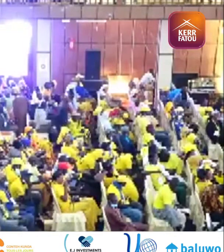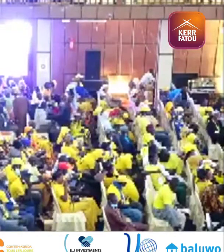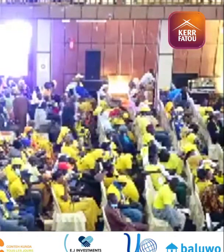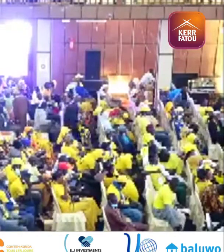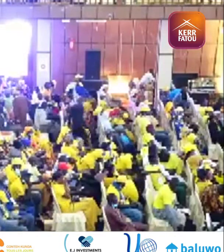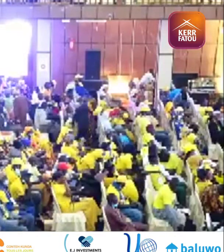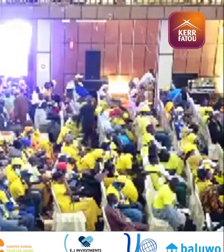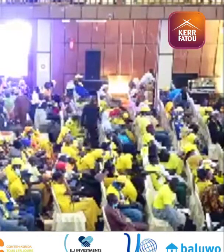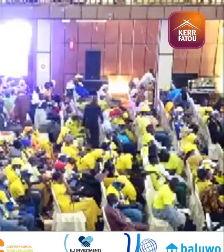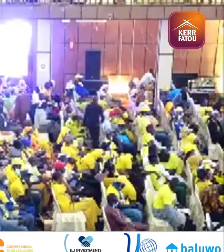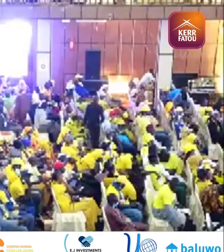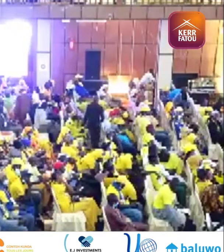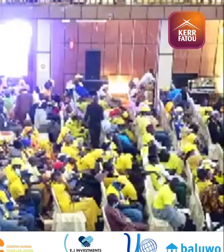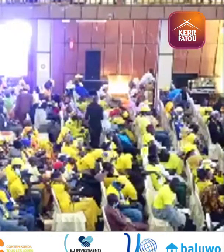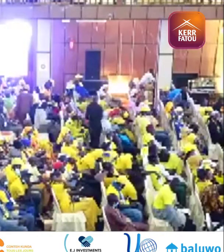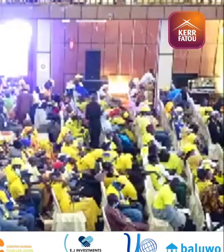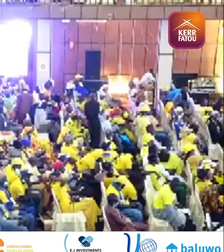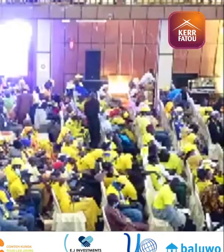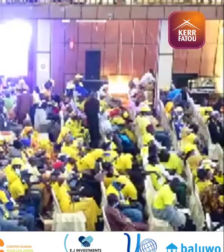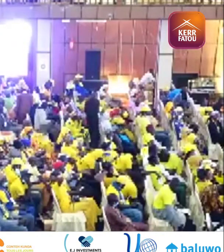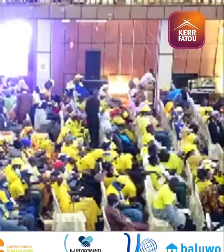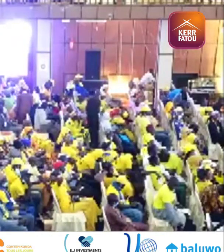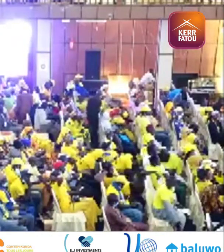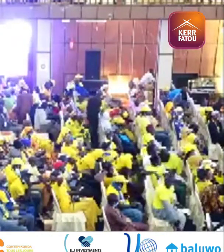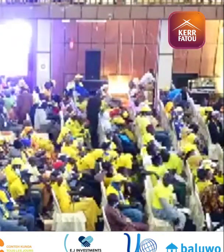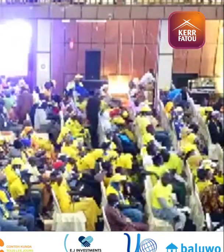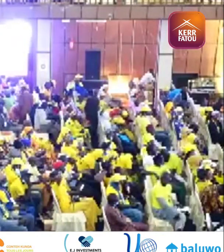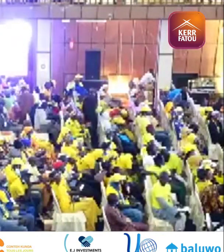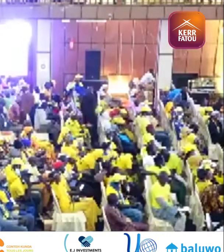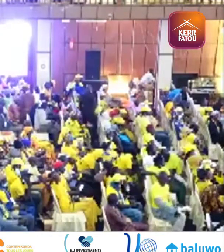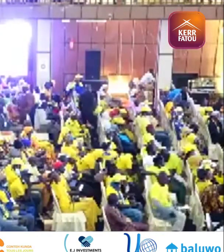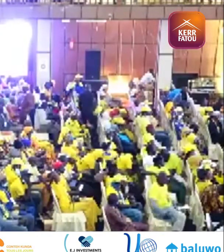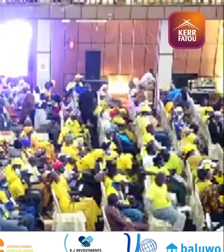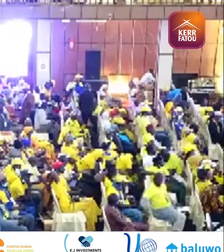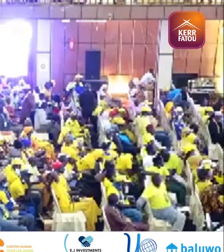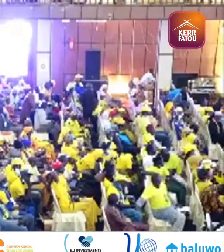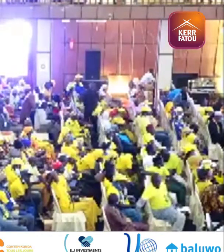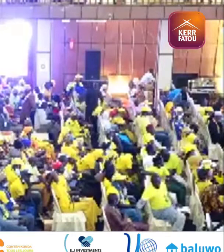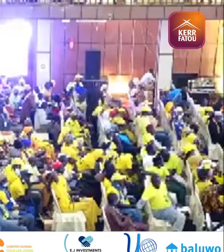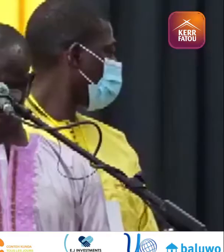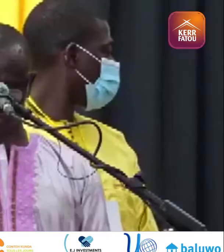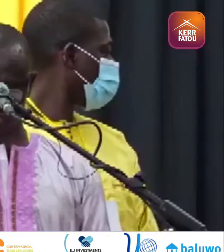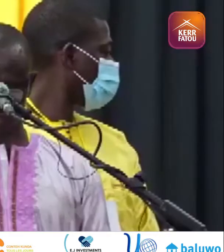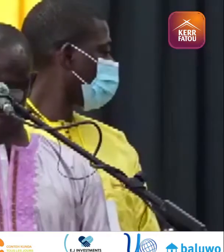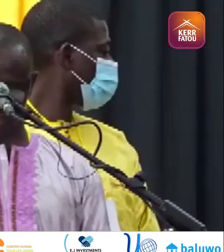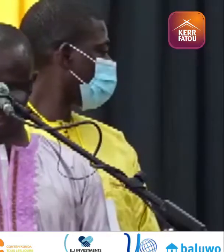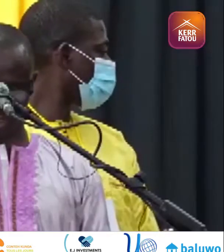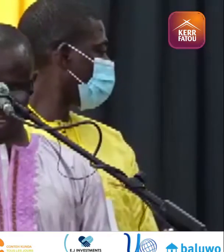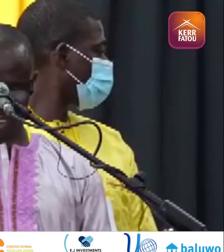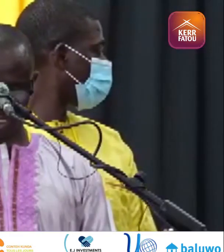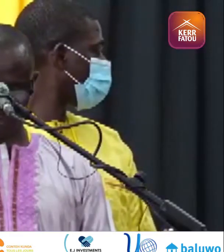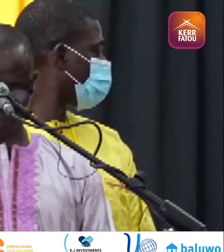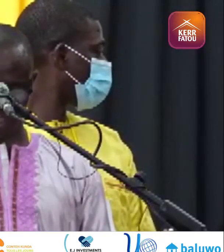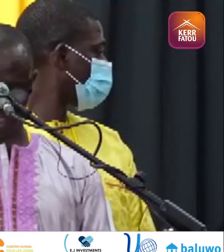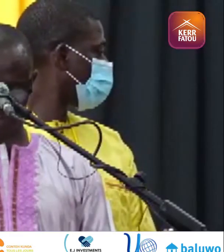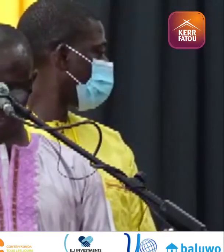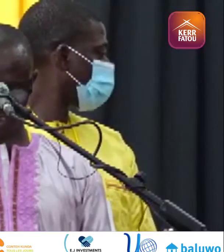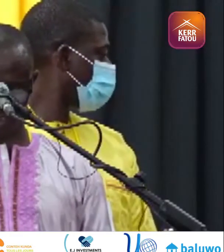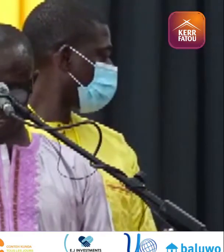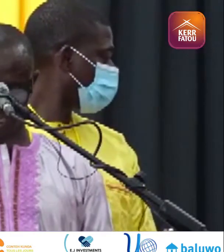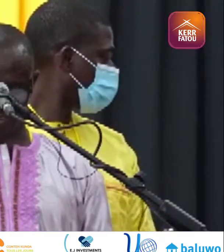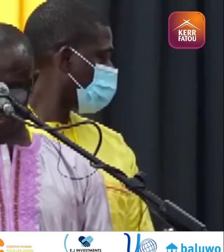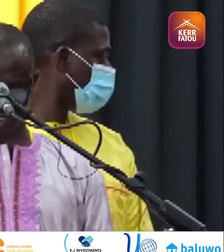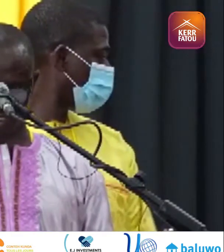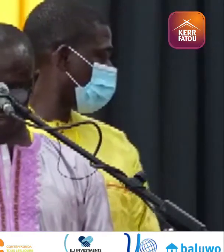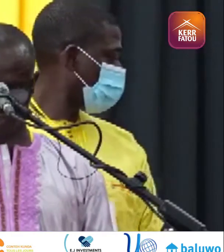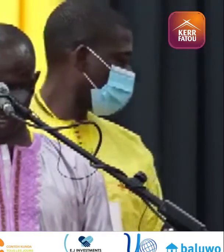area council chairperson or sponsored candidate. Article 16 of the Constitution amended in subsection 1, 3, after paragraph